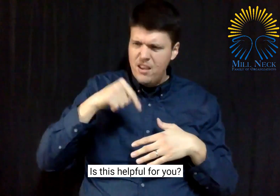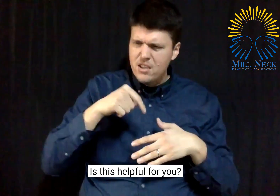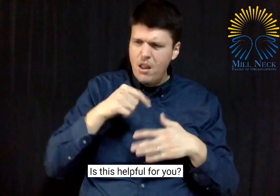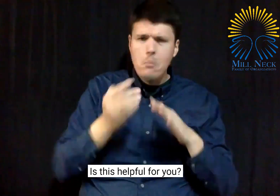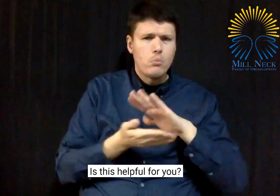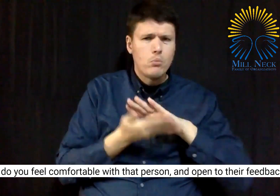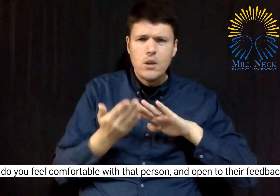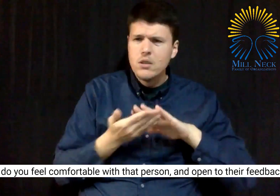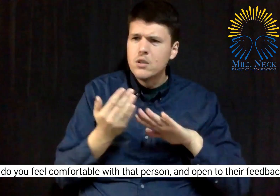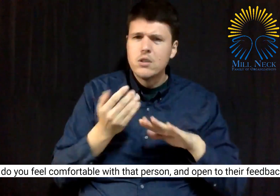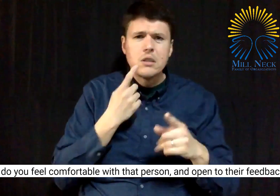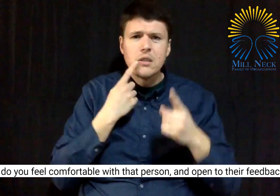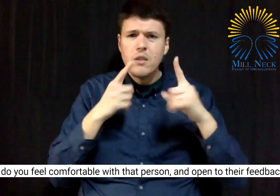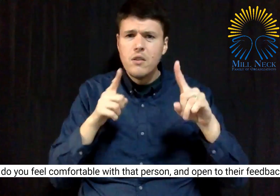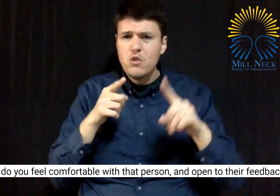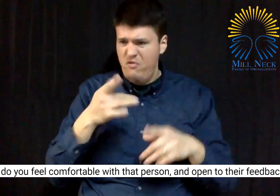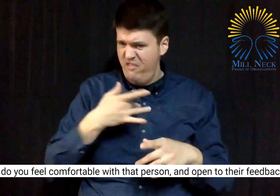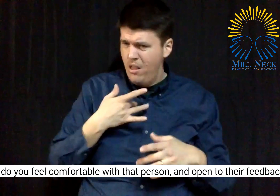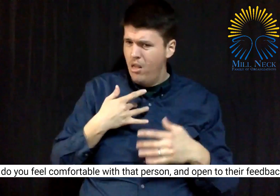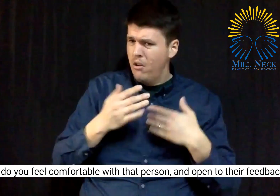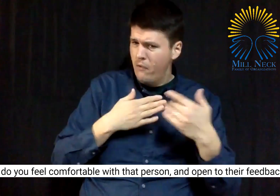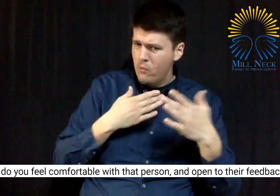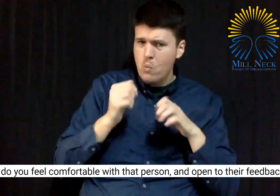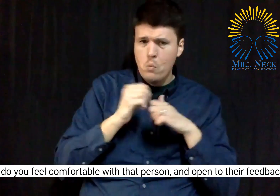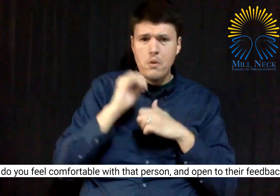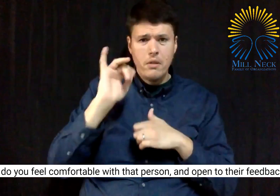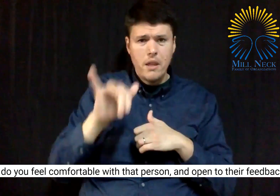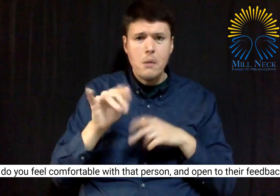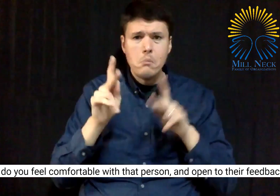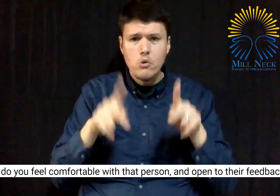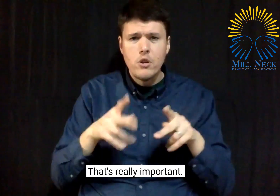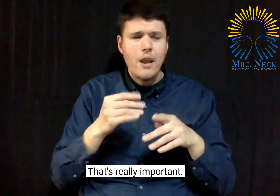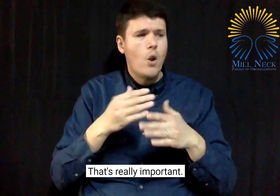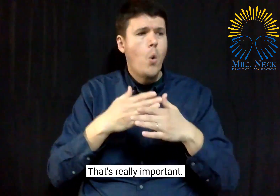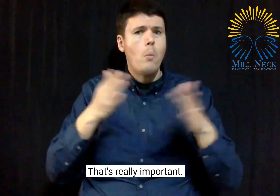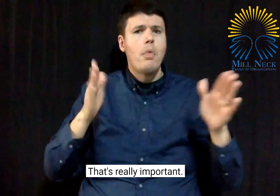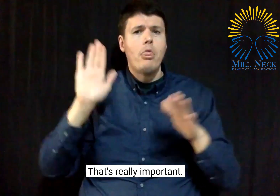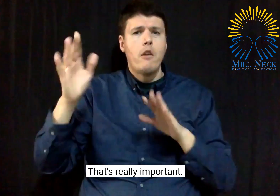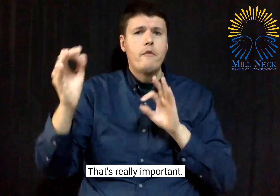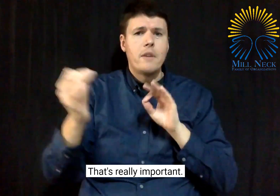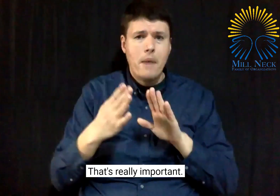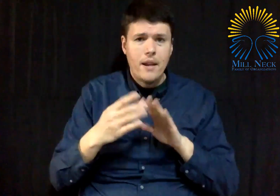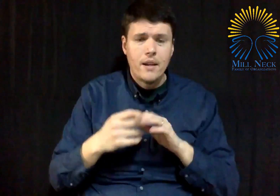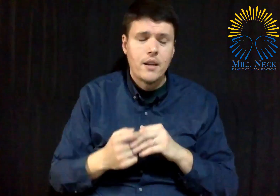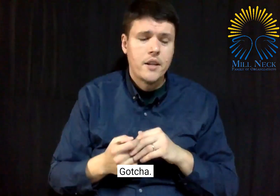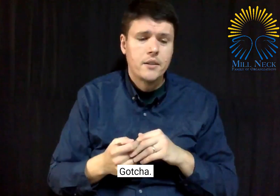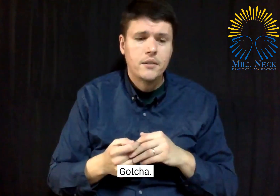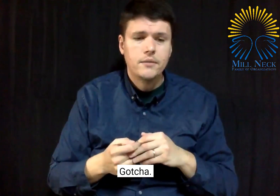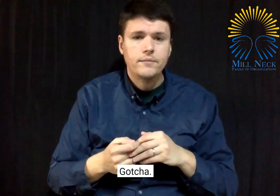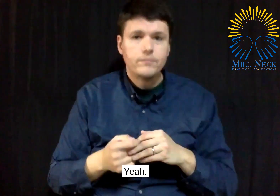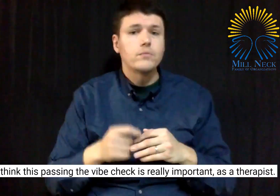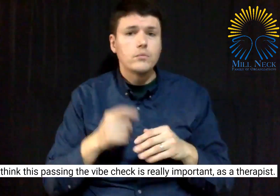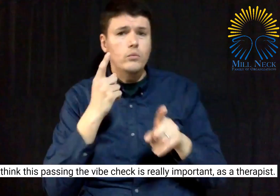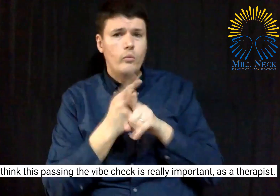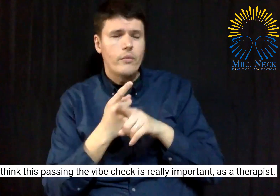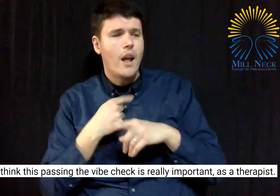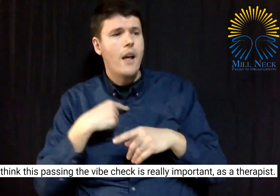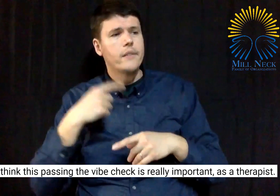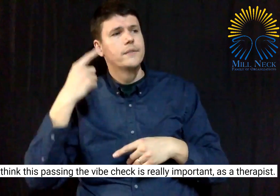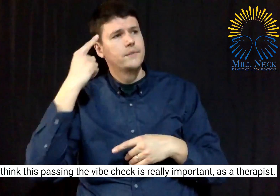helpful for you? And do you feel comfortable with that person and open to their feedback? That's really important. Gotcha. Yeah, I think this passing